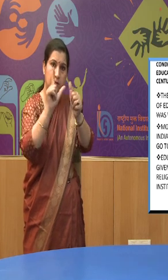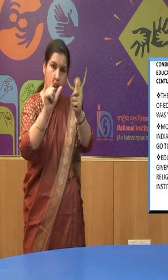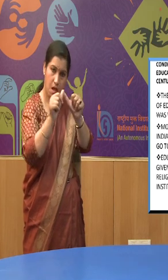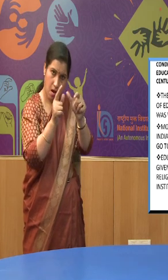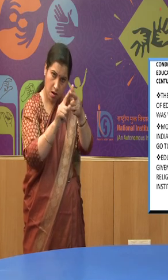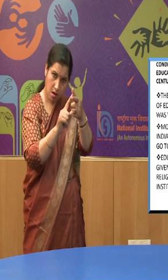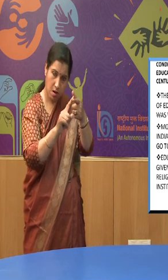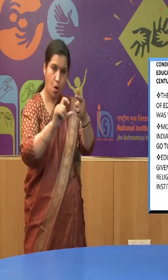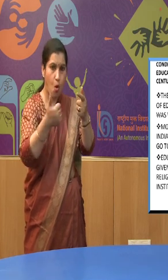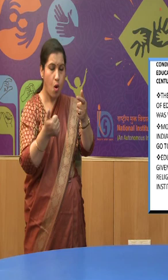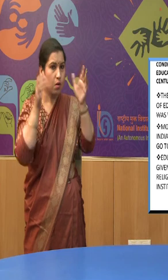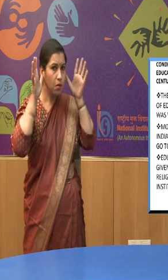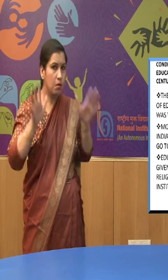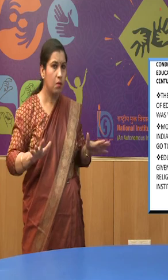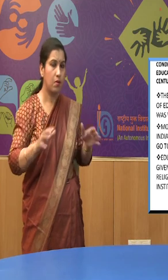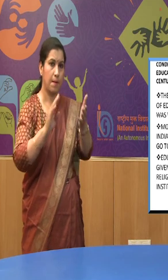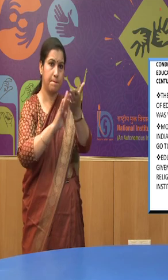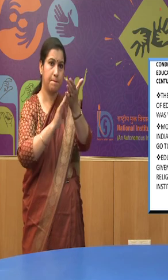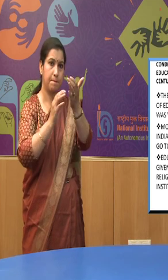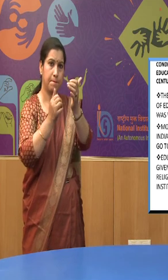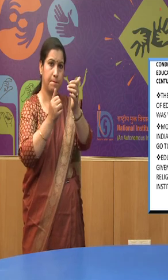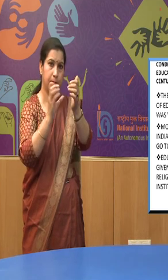madrasas, and gurukuls.